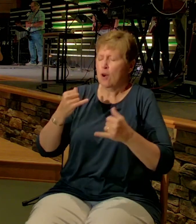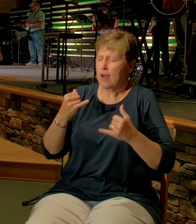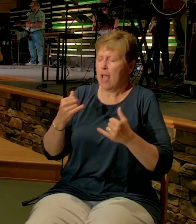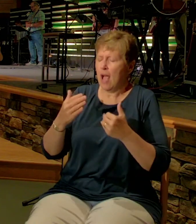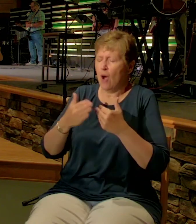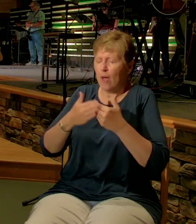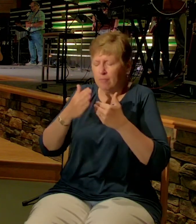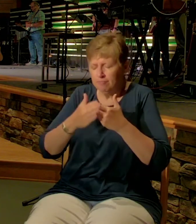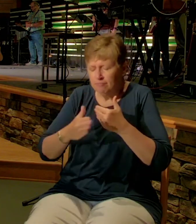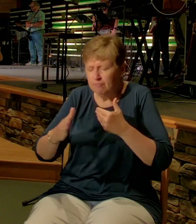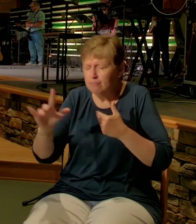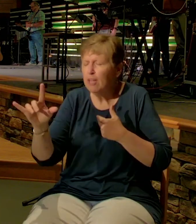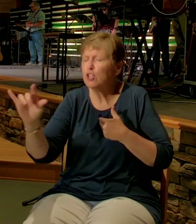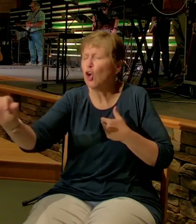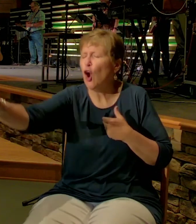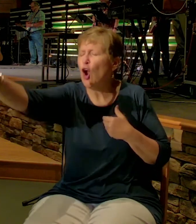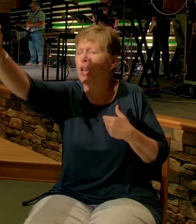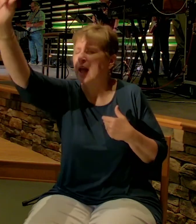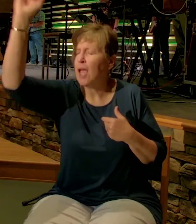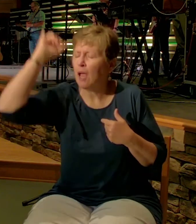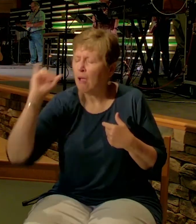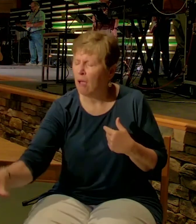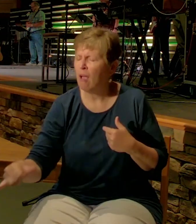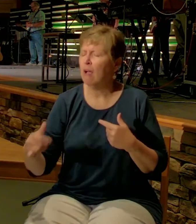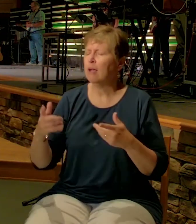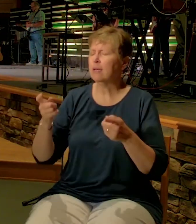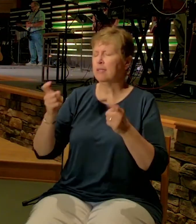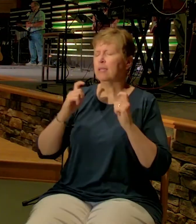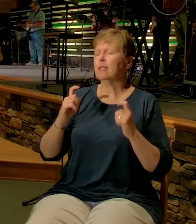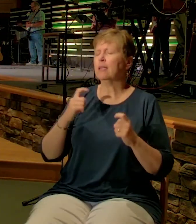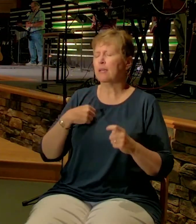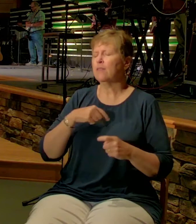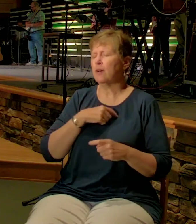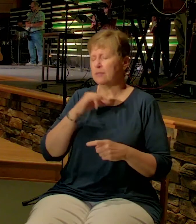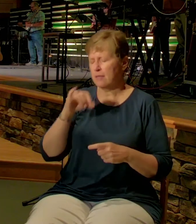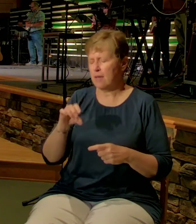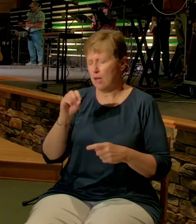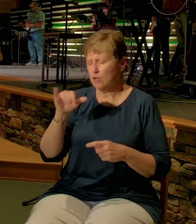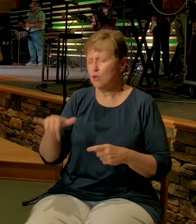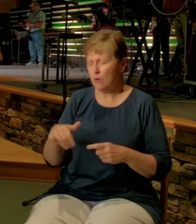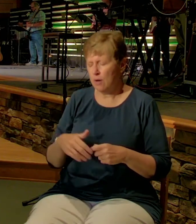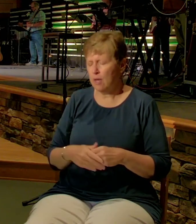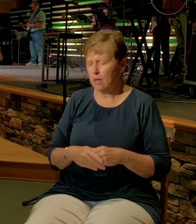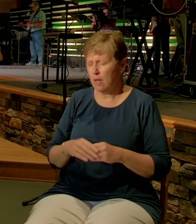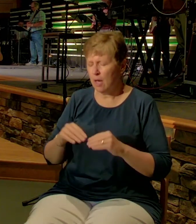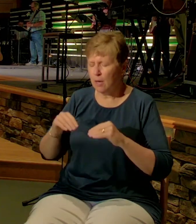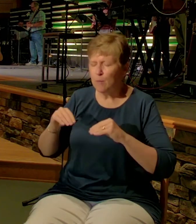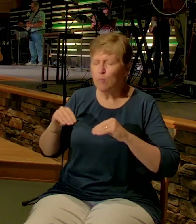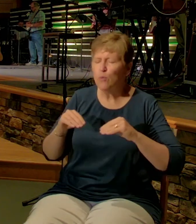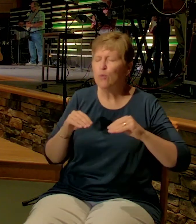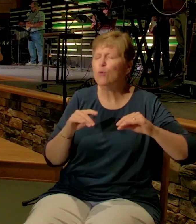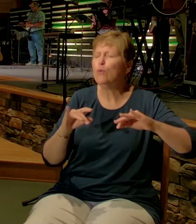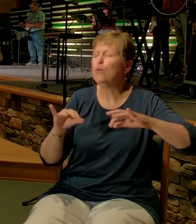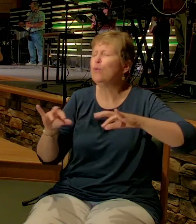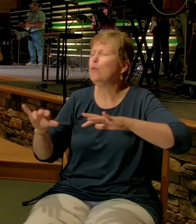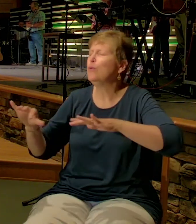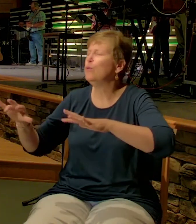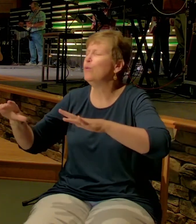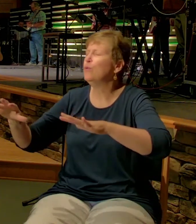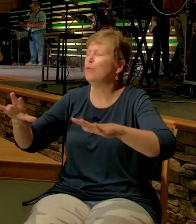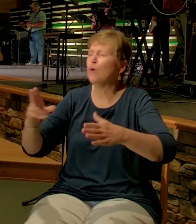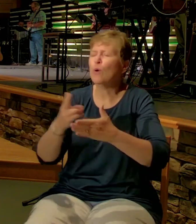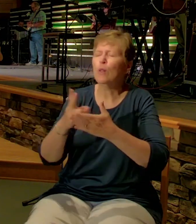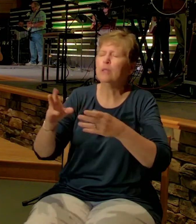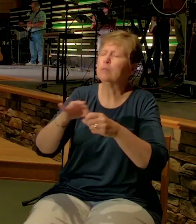eternity. Lord, give us that joy. And again, just move in this place, O Holy Spirit, at